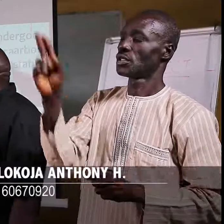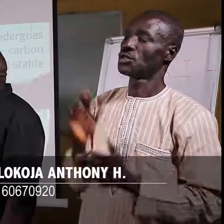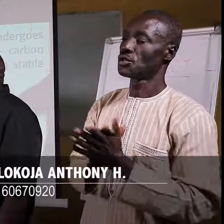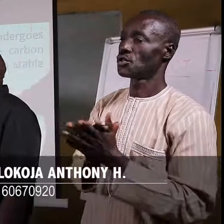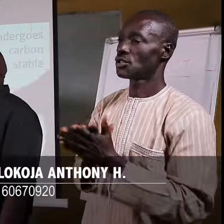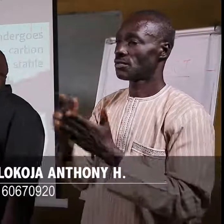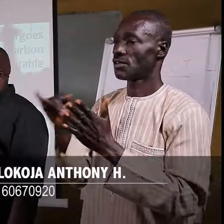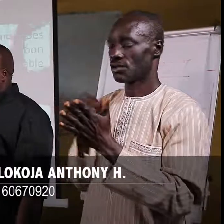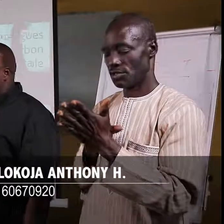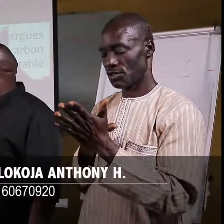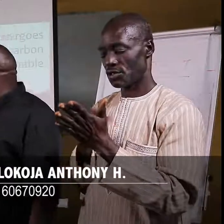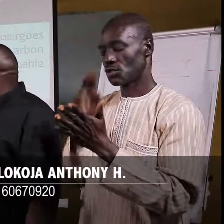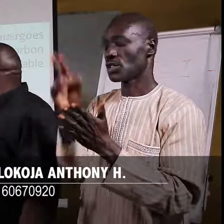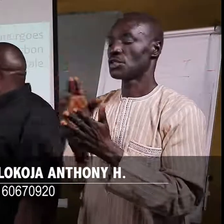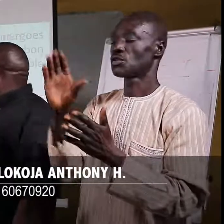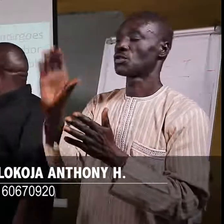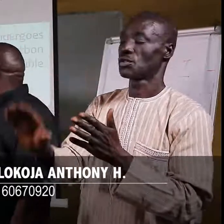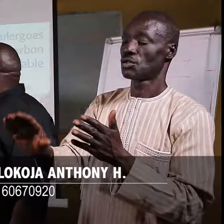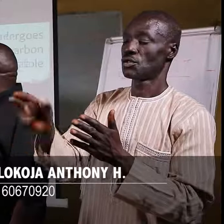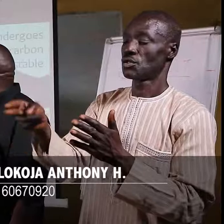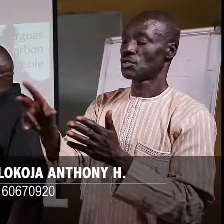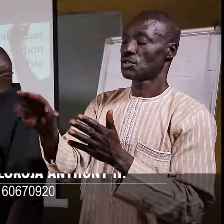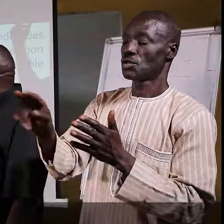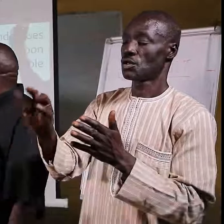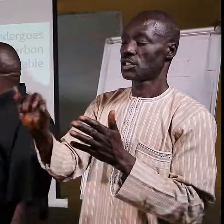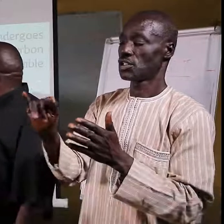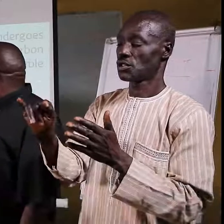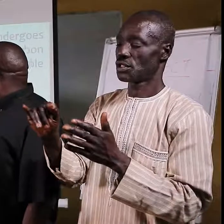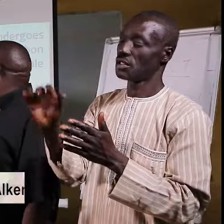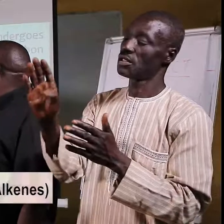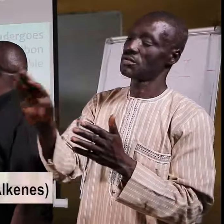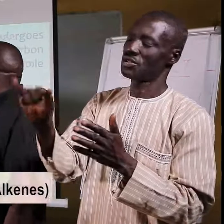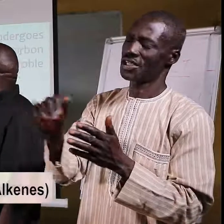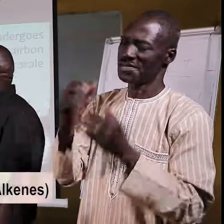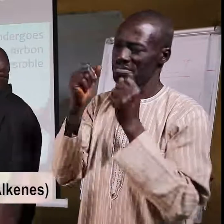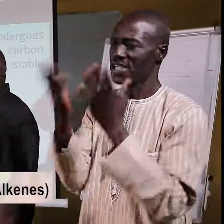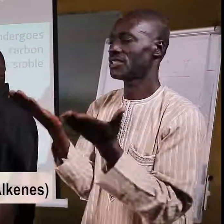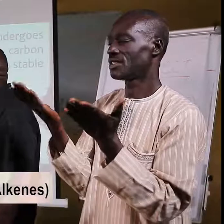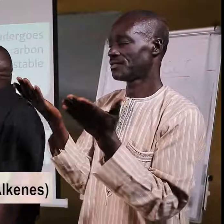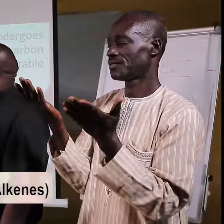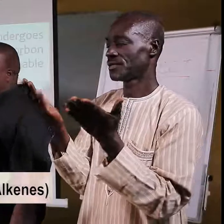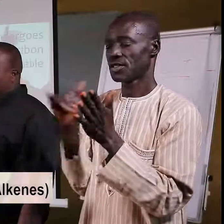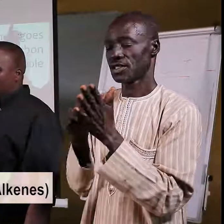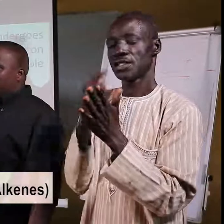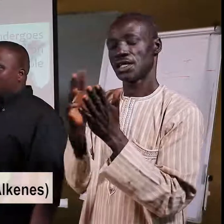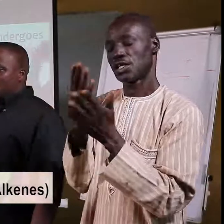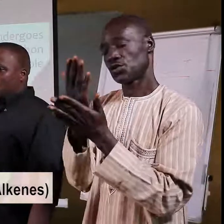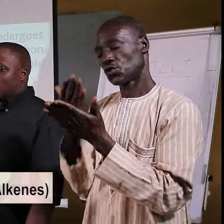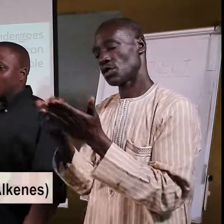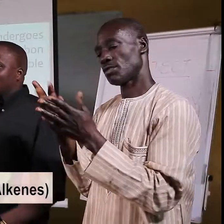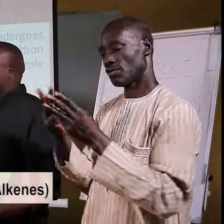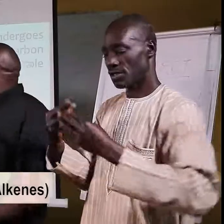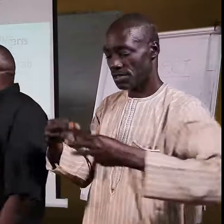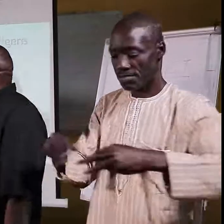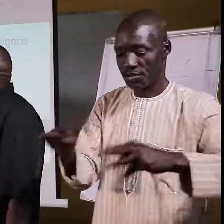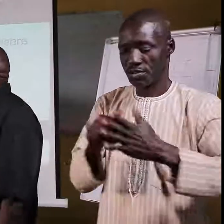the hydrogenation, you can use chlorination, you can use bromination, and so on and so forth. These are the various methods you can use to